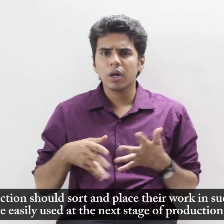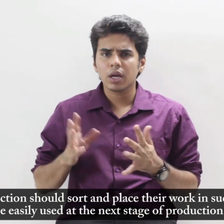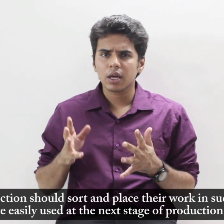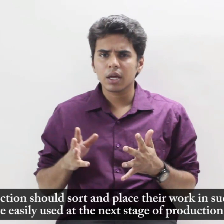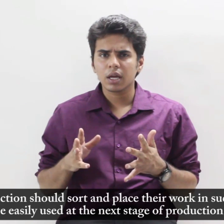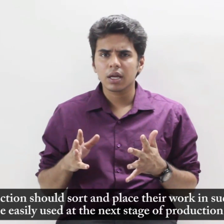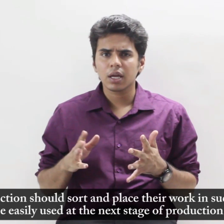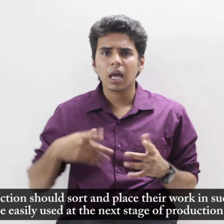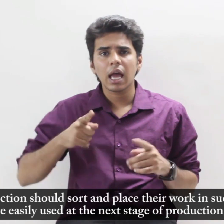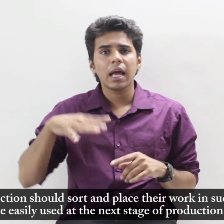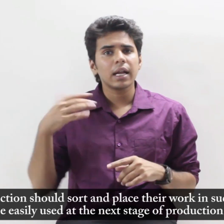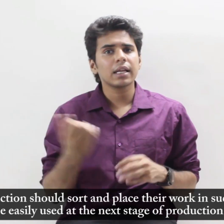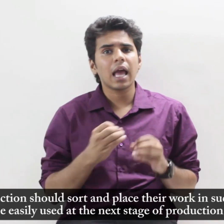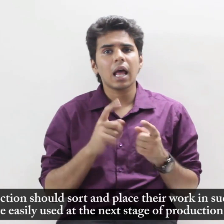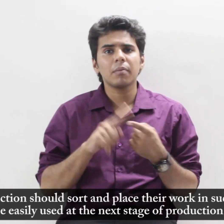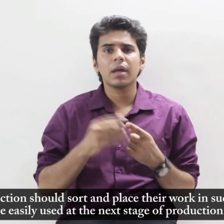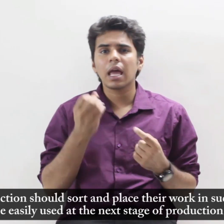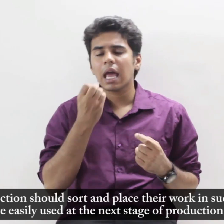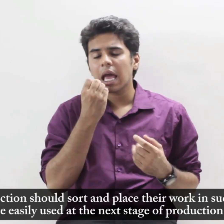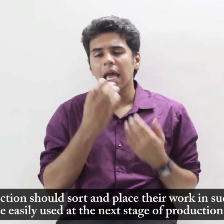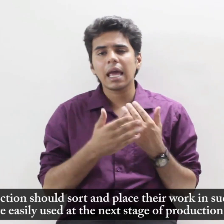production. For example,